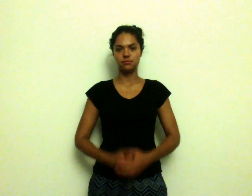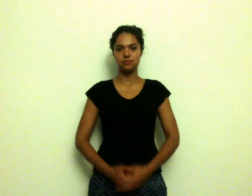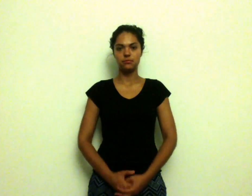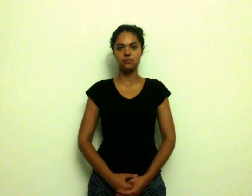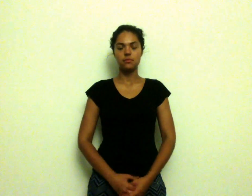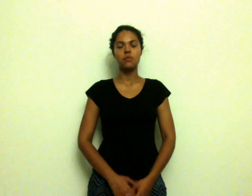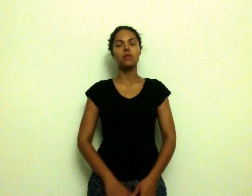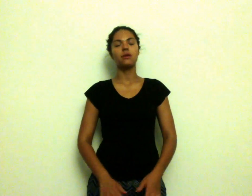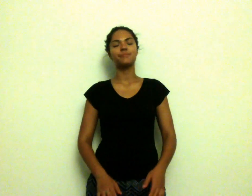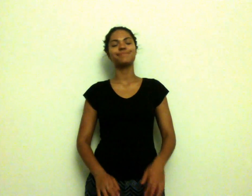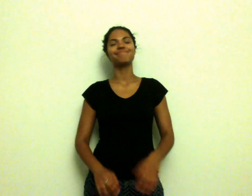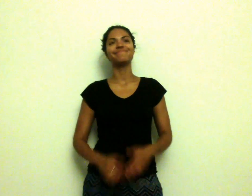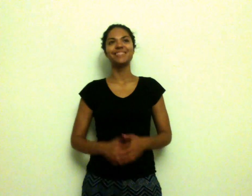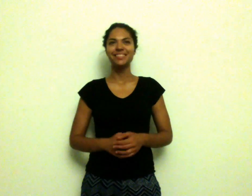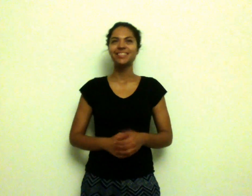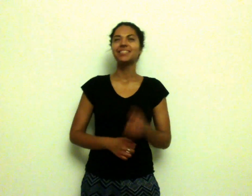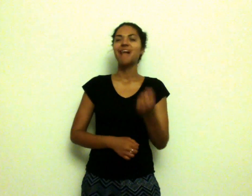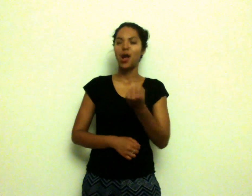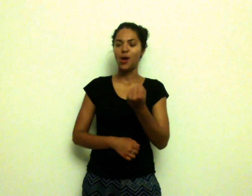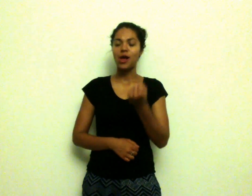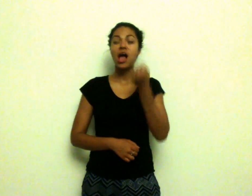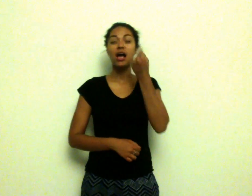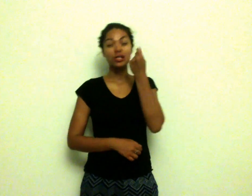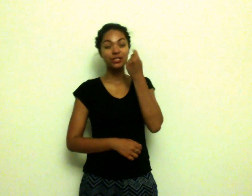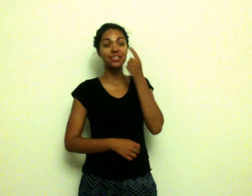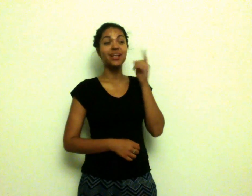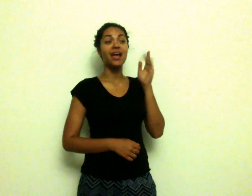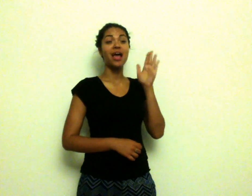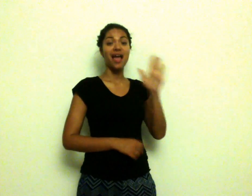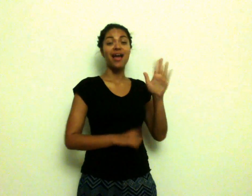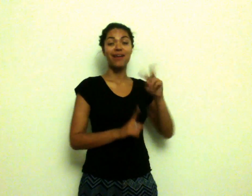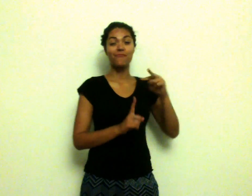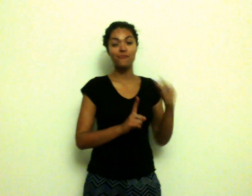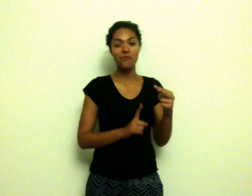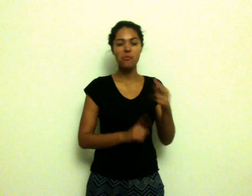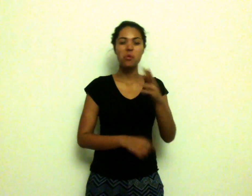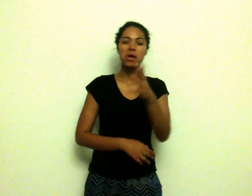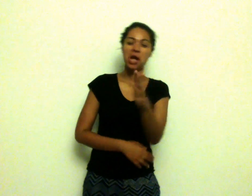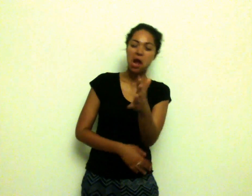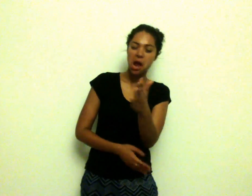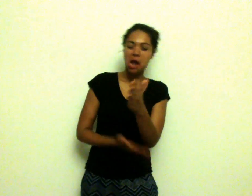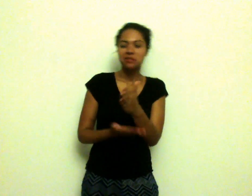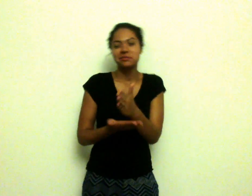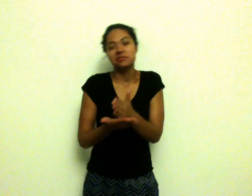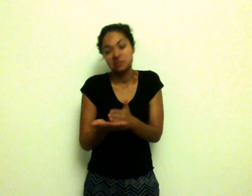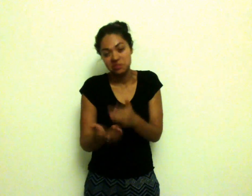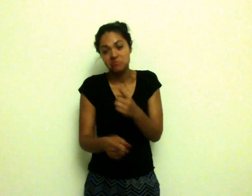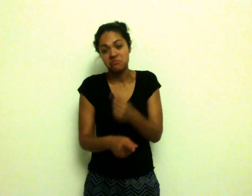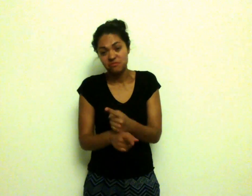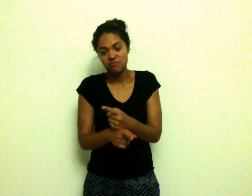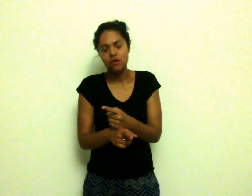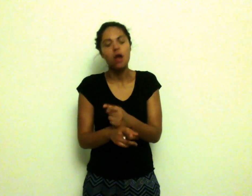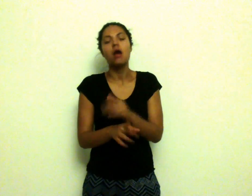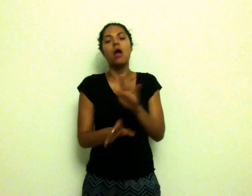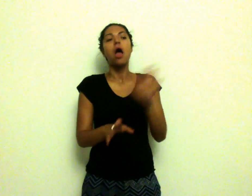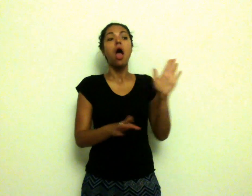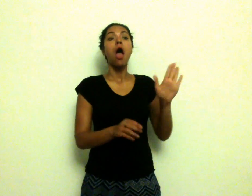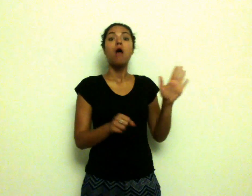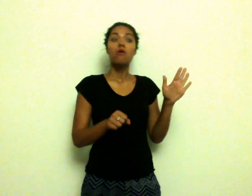Now, the problem is that he was partially correct, but he was in a total system false. There is